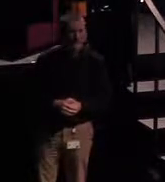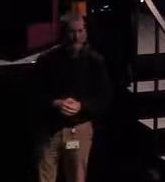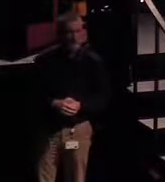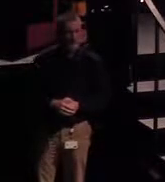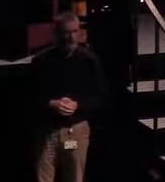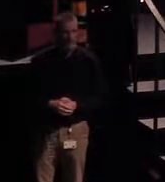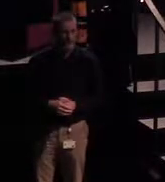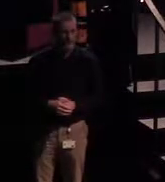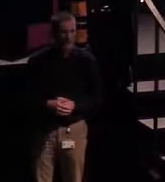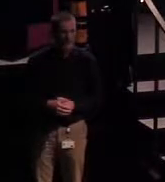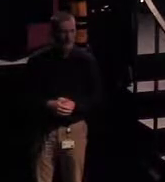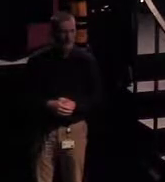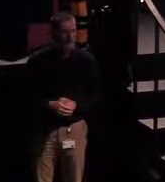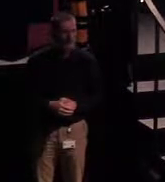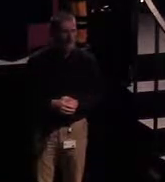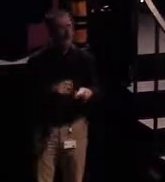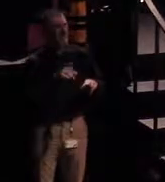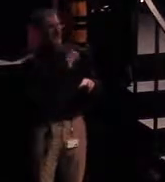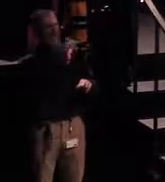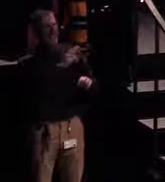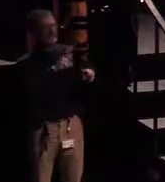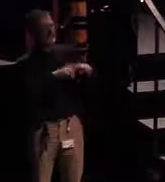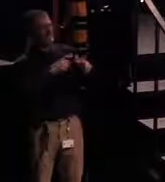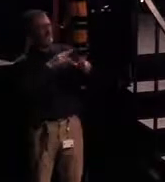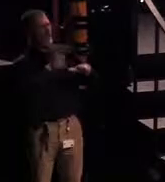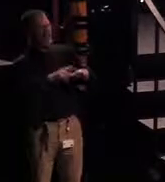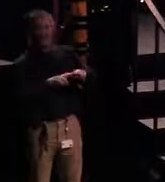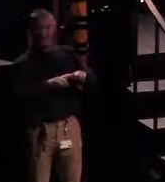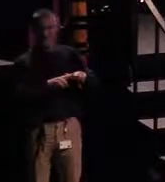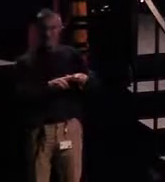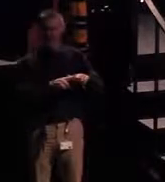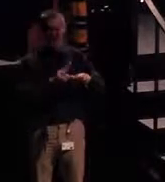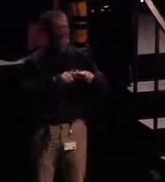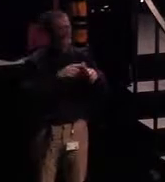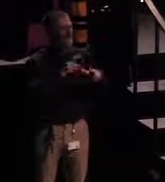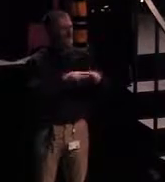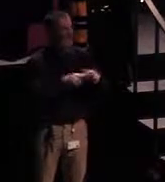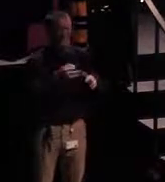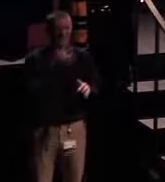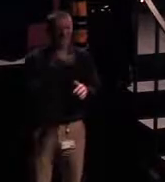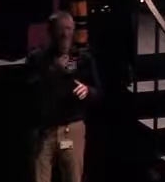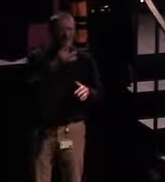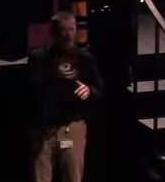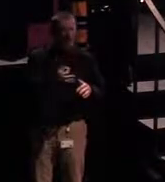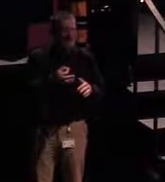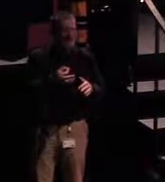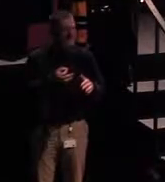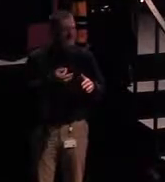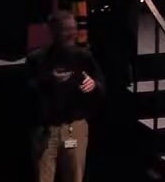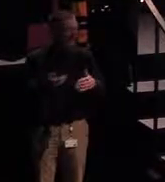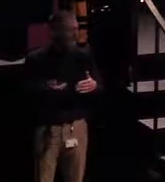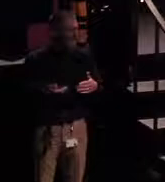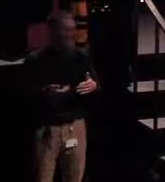Fuck it, I love cats. Faff, so faff is like fuss, or a faff is